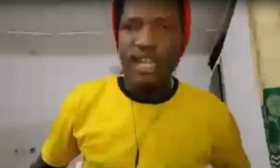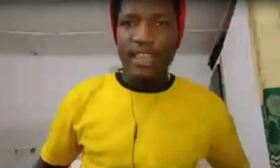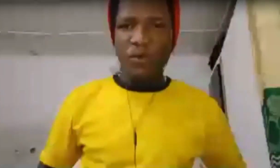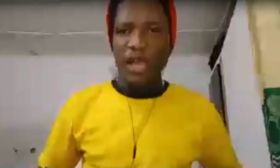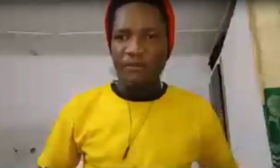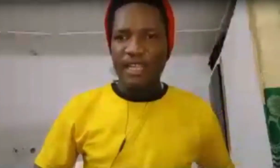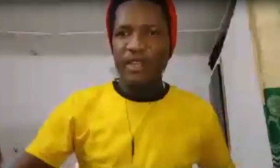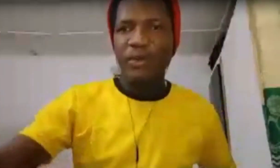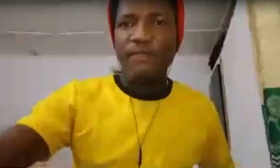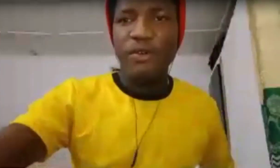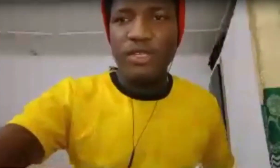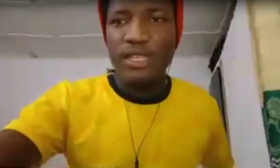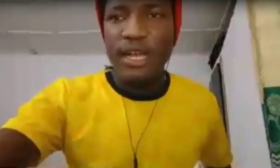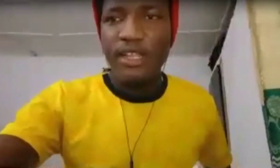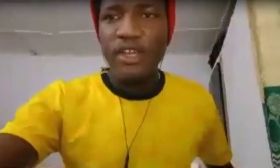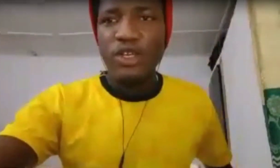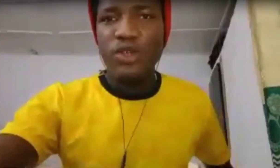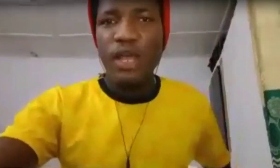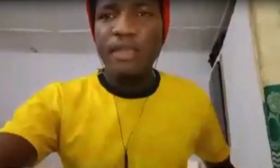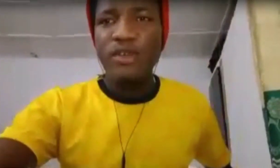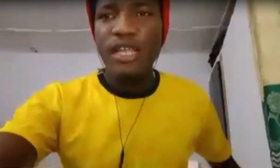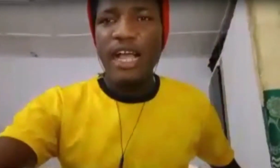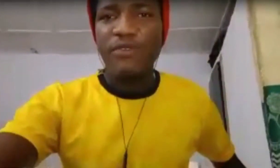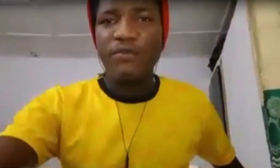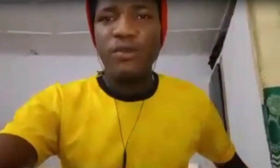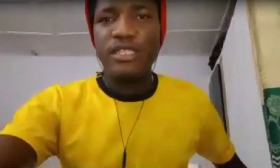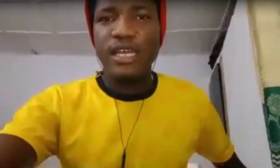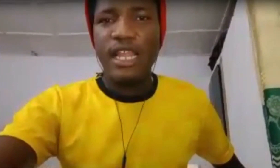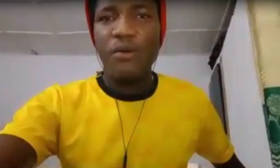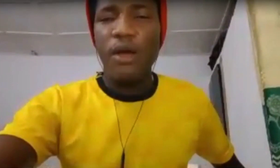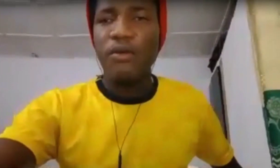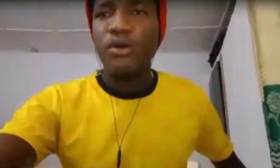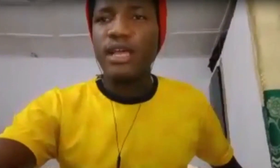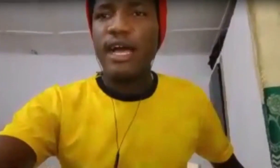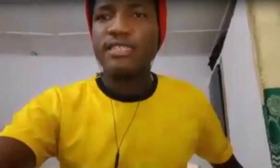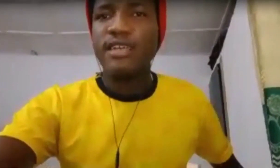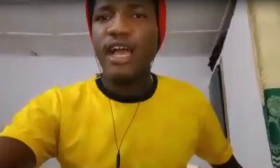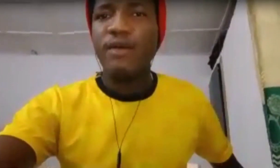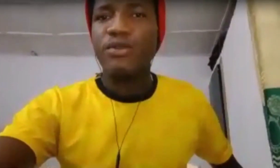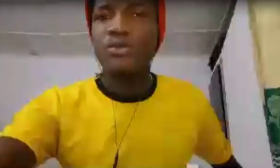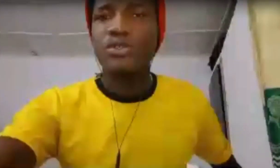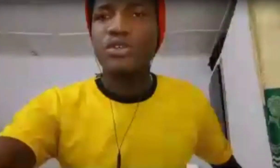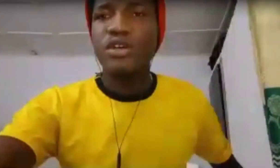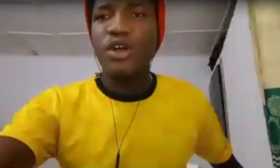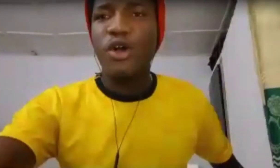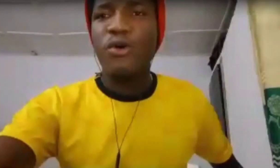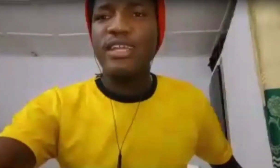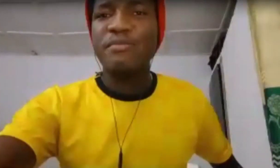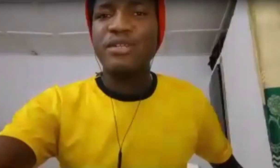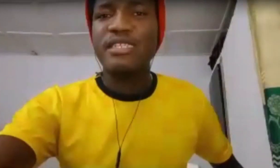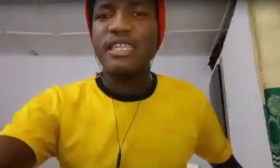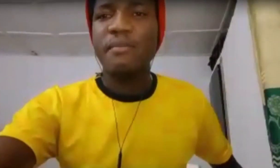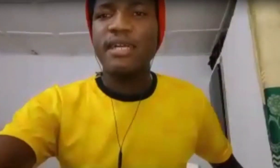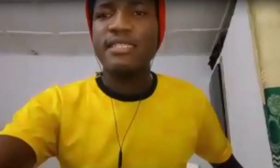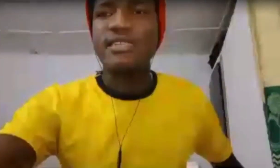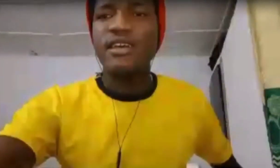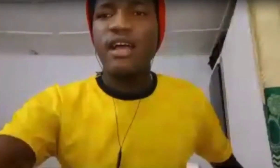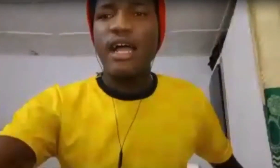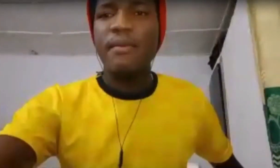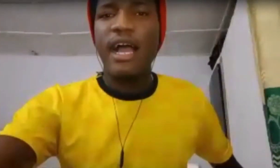we have gotten that. So let me just ask for a volunteer now. I will not call anybody's name. Let me ask for